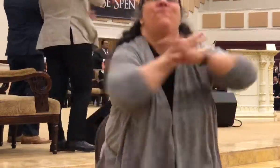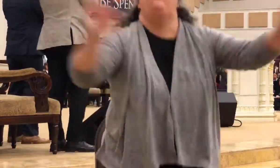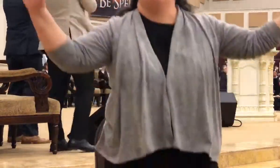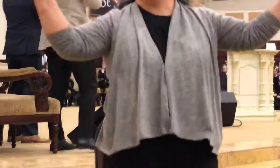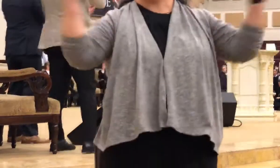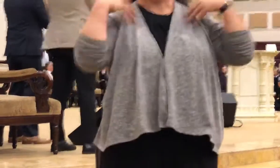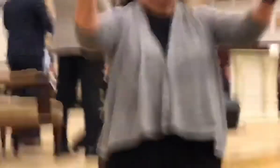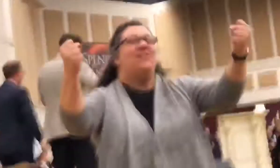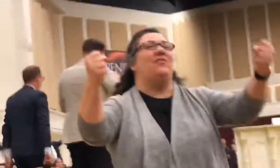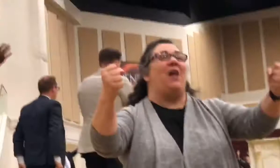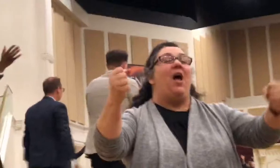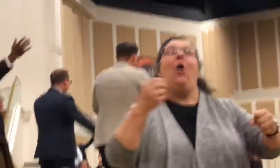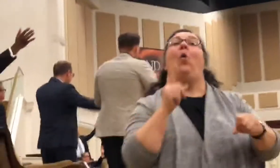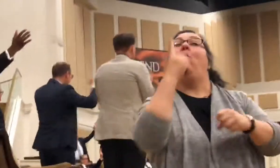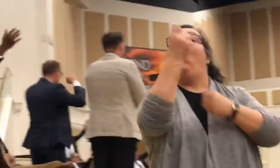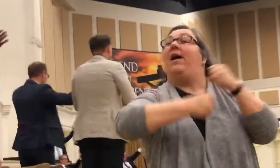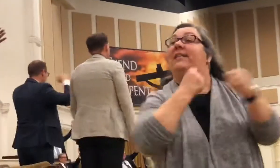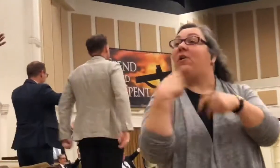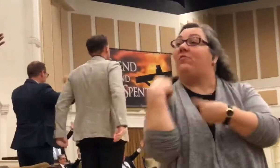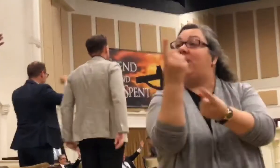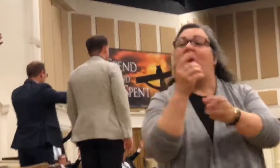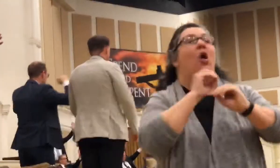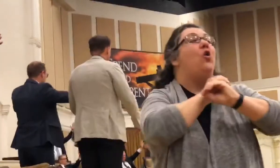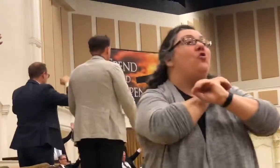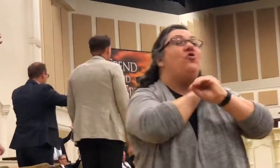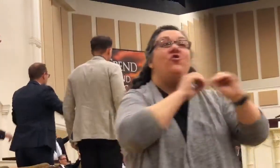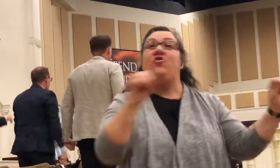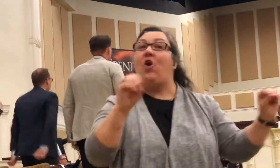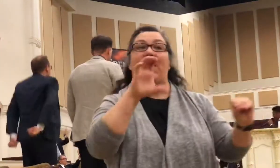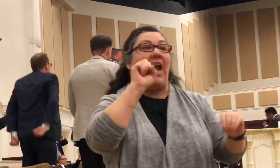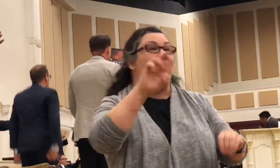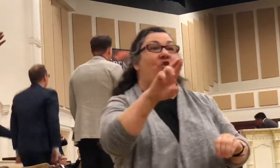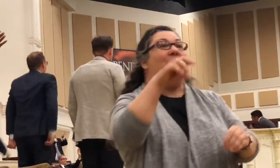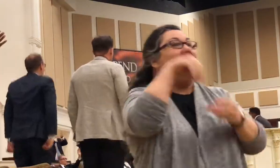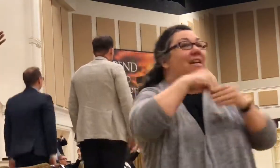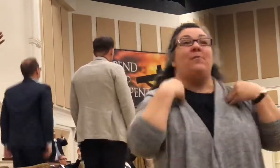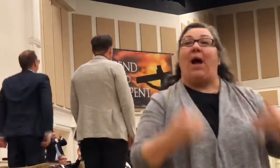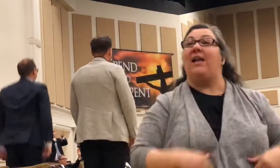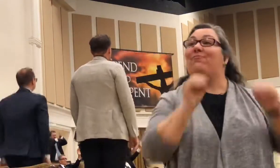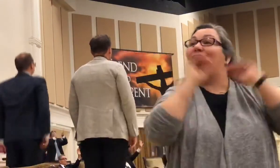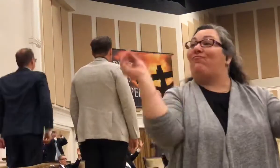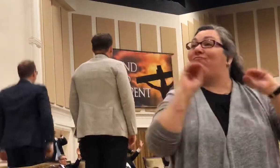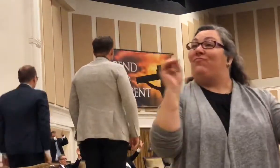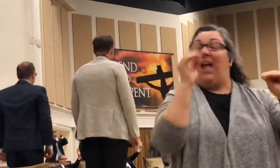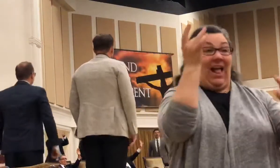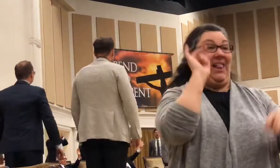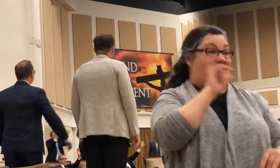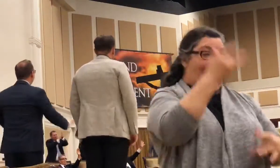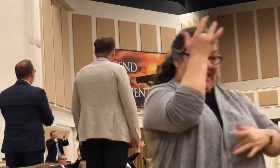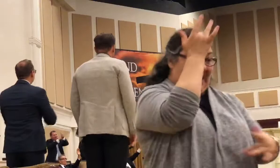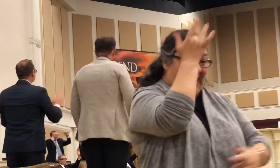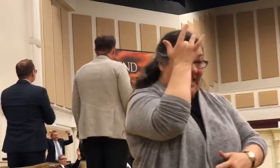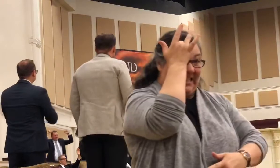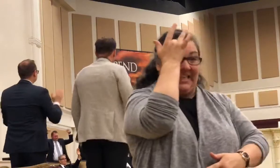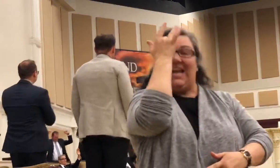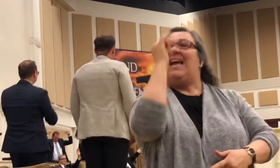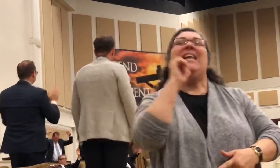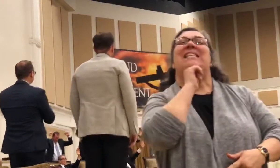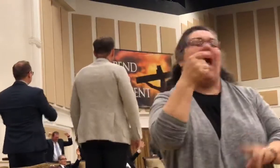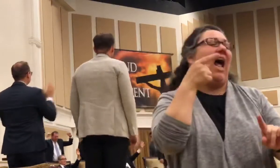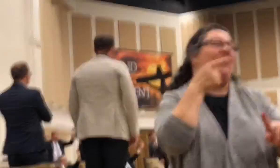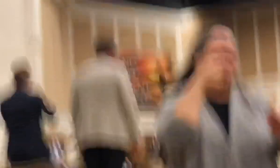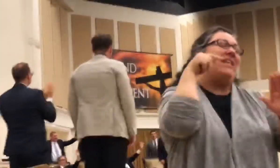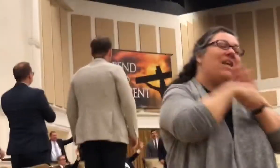been over a year, and there's still no trace of cancer in his body. This sickness is not unto